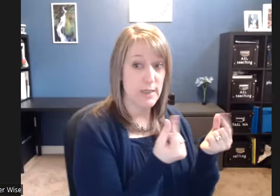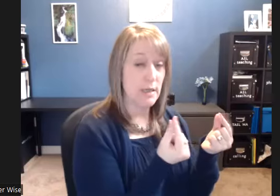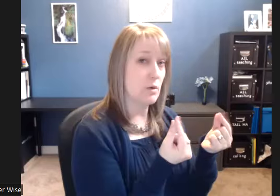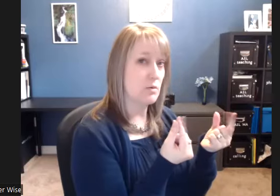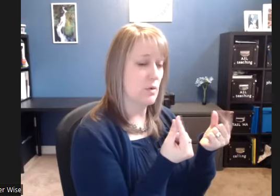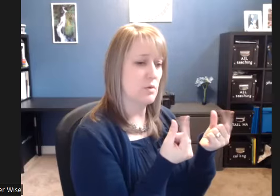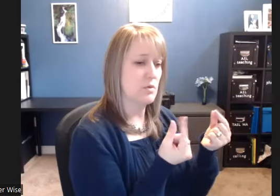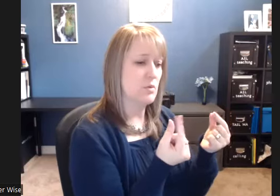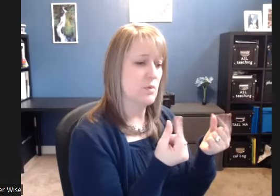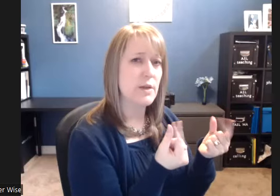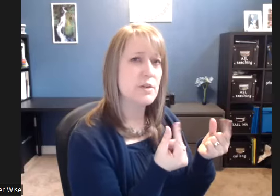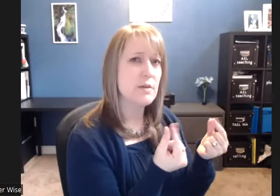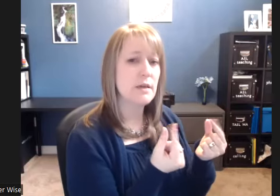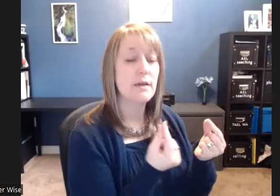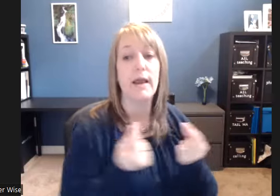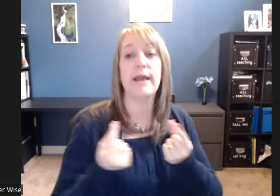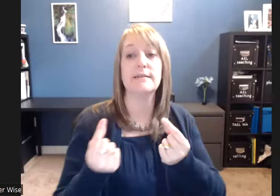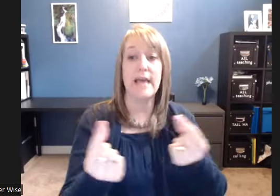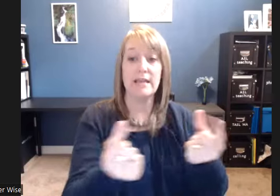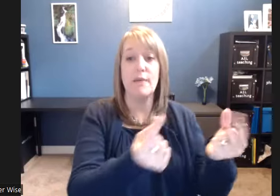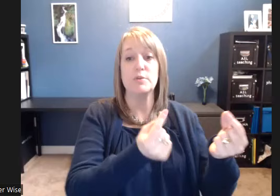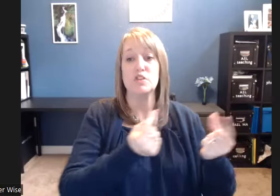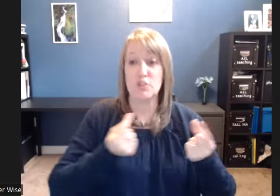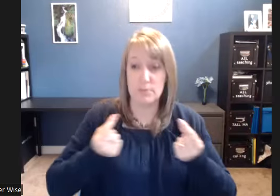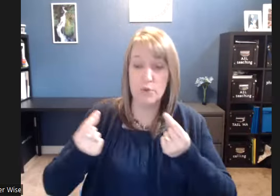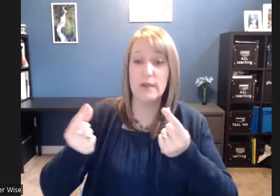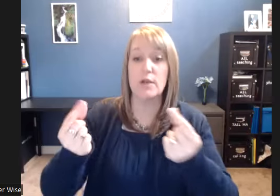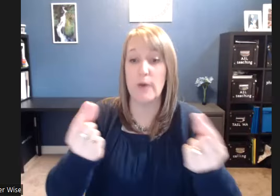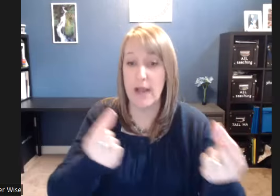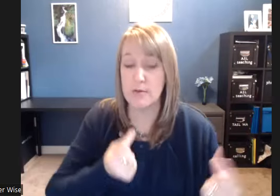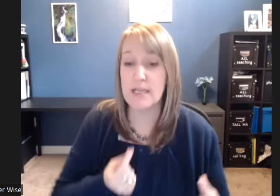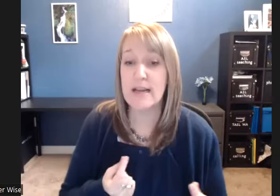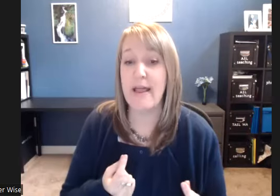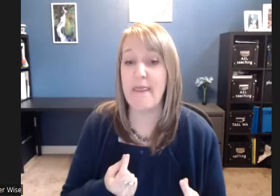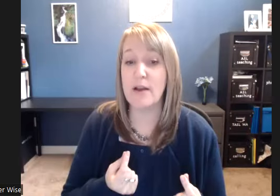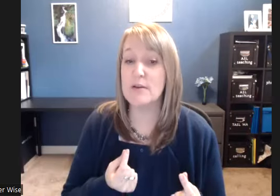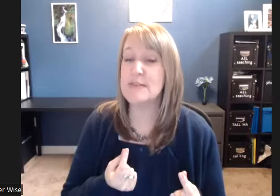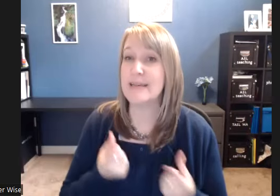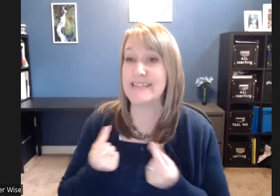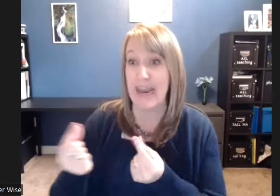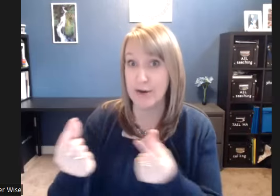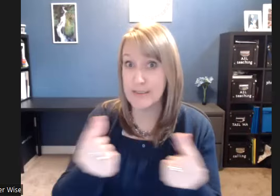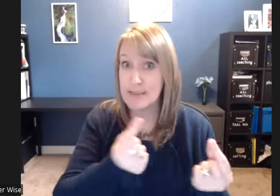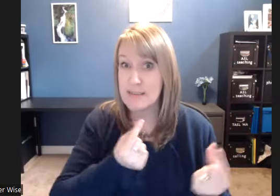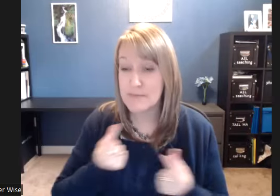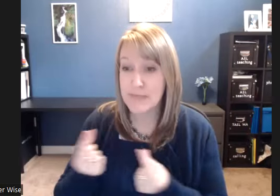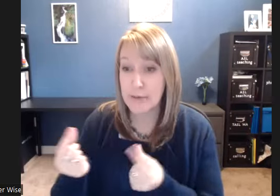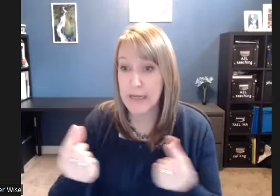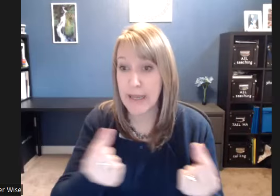doing or what are you doing? It's like that, but you're just moving it around. Now that also means errands, like running